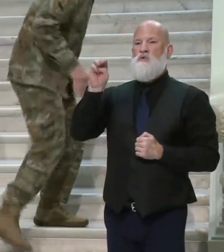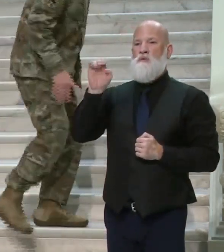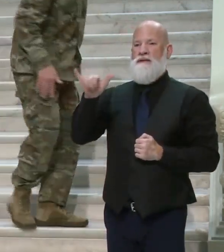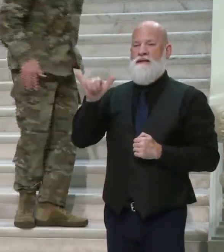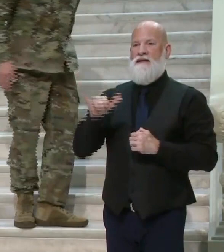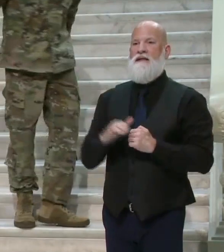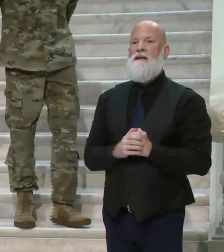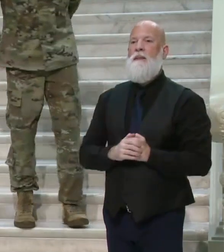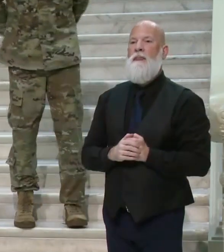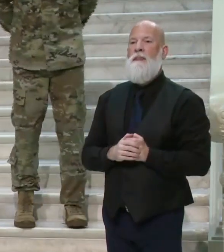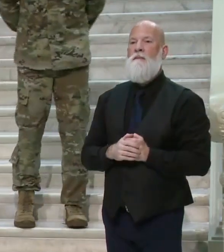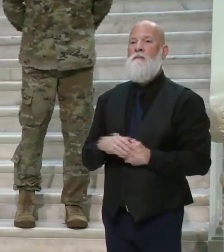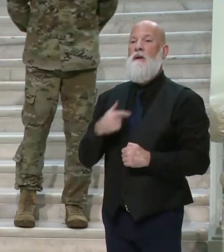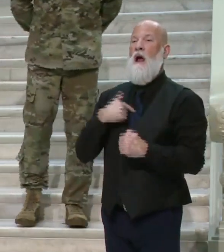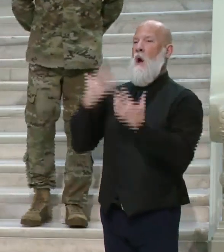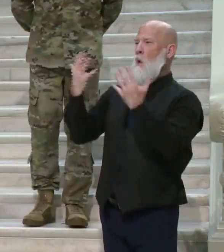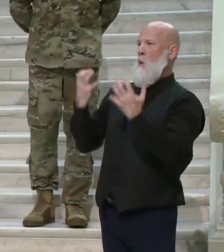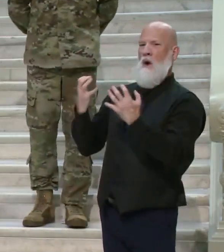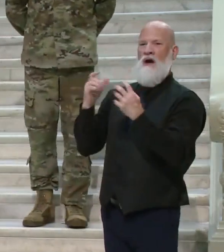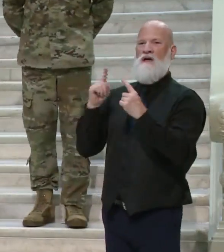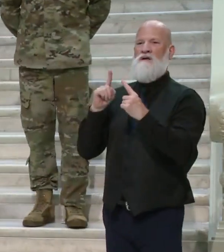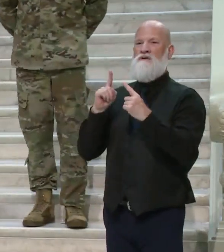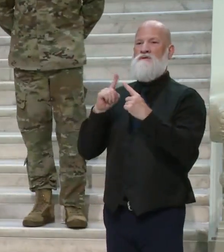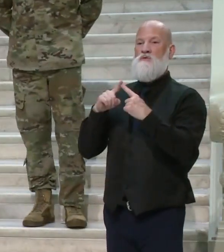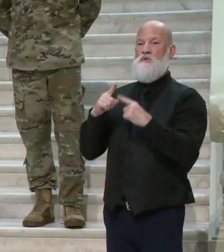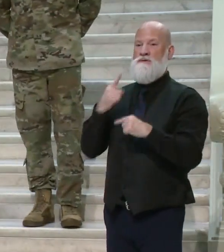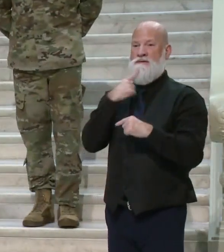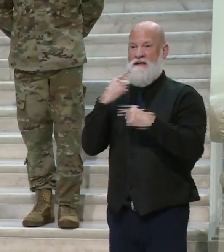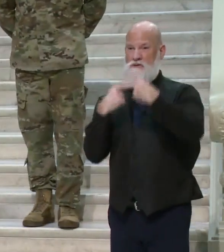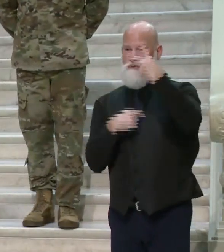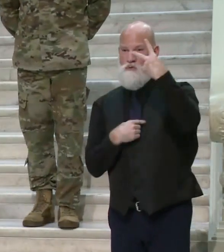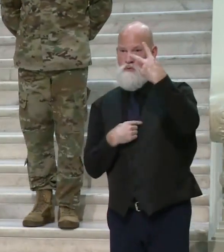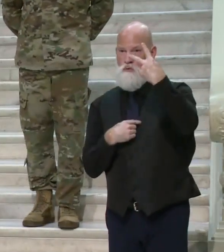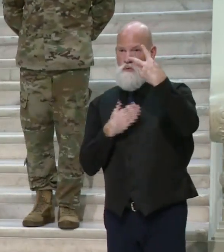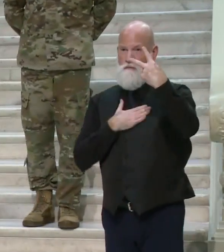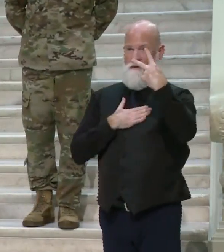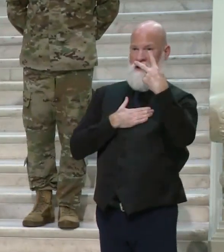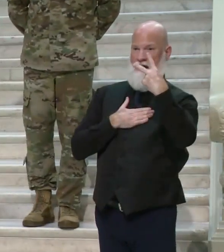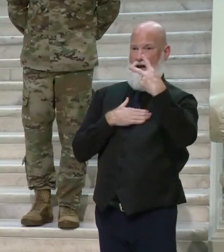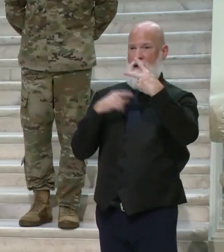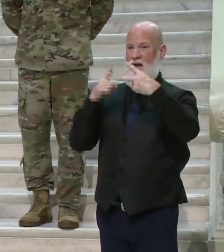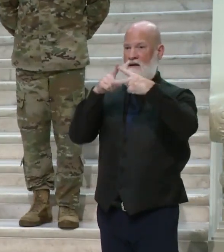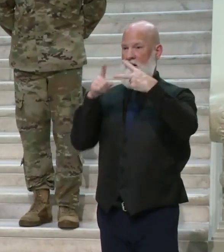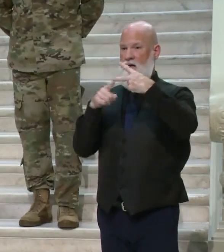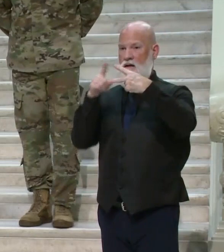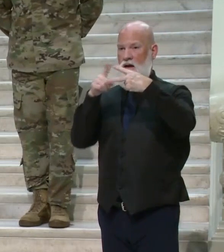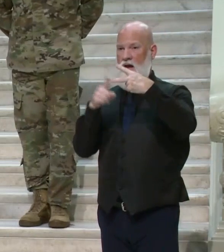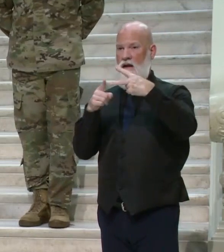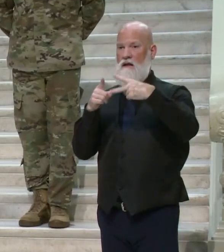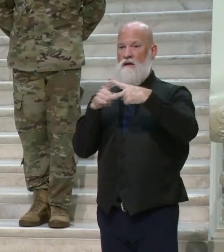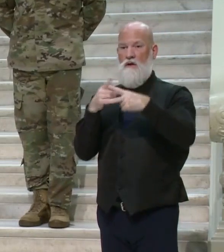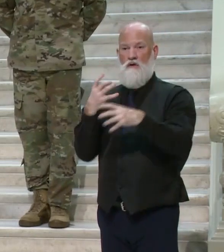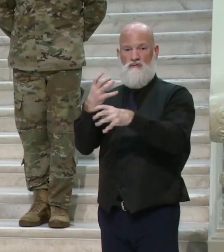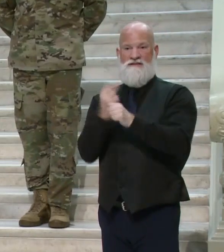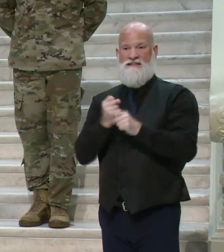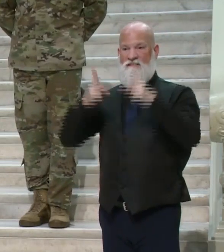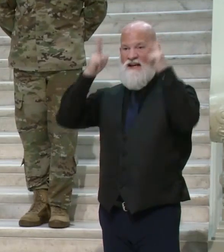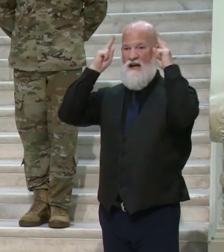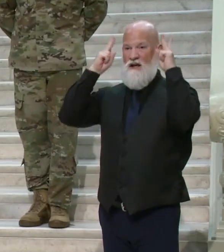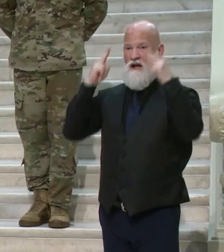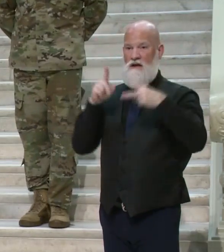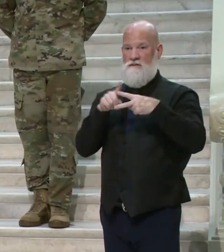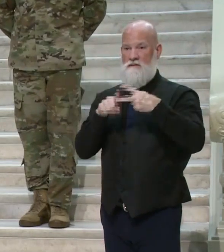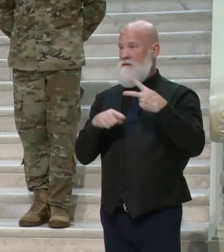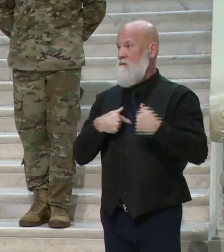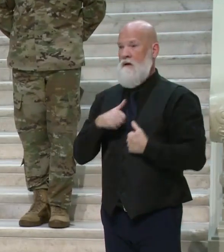I have to point out that 2 of my colleagues got a haircut, and I obviously didn't. So that just reinforces what the governor said, that